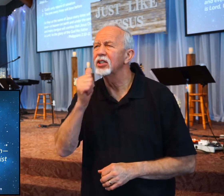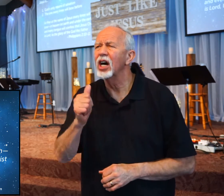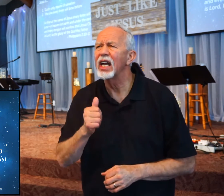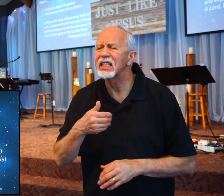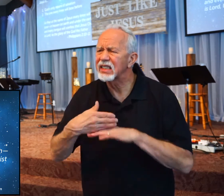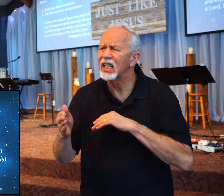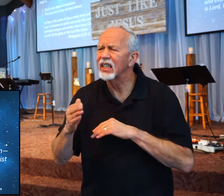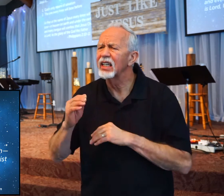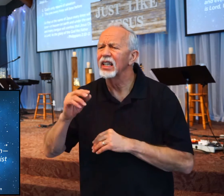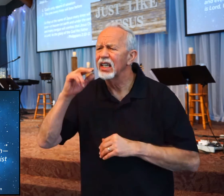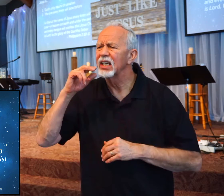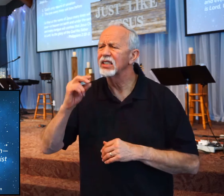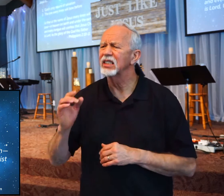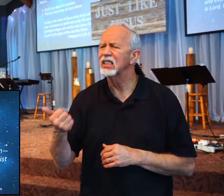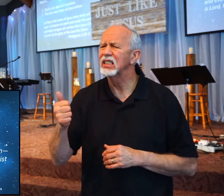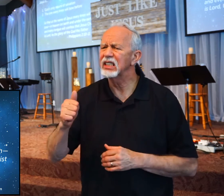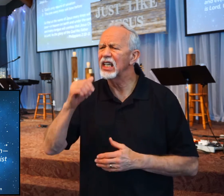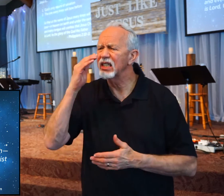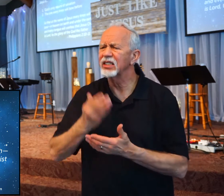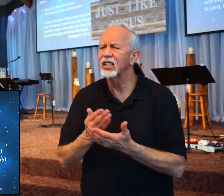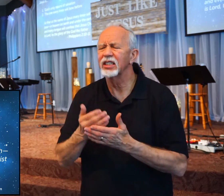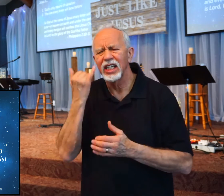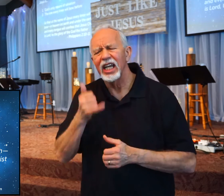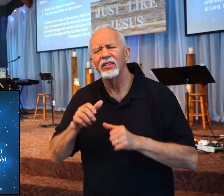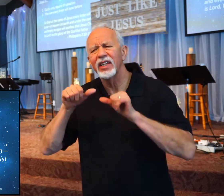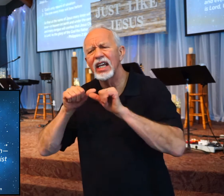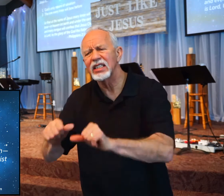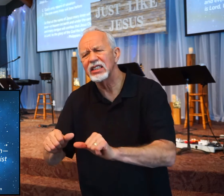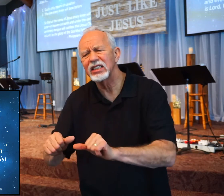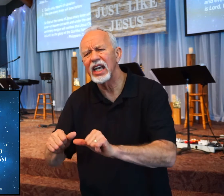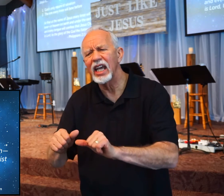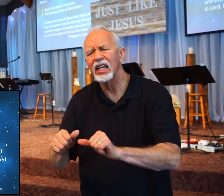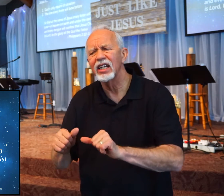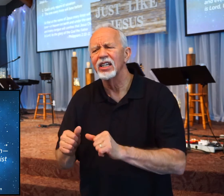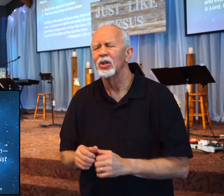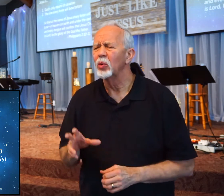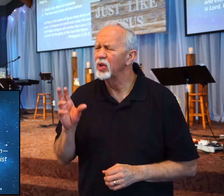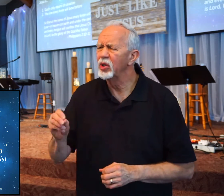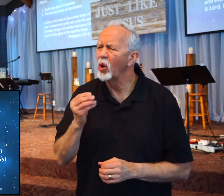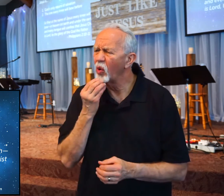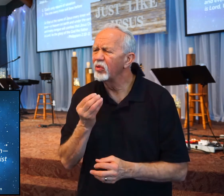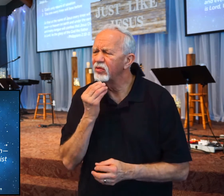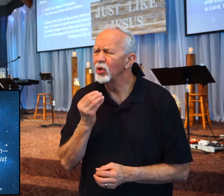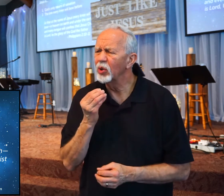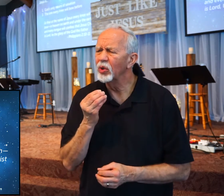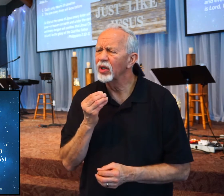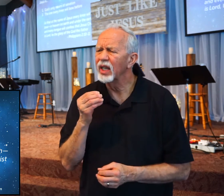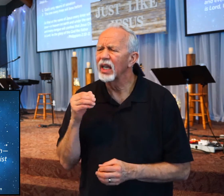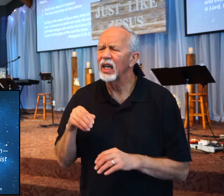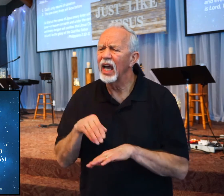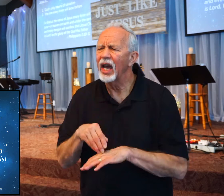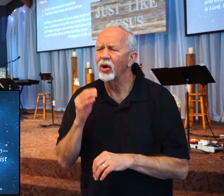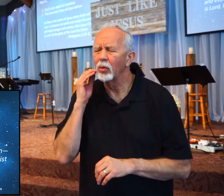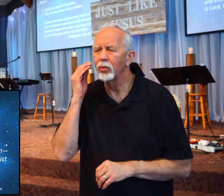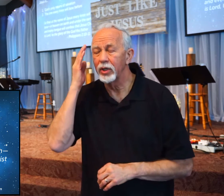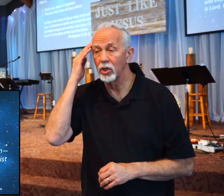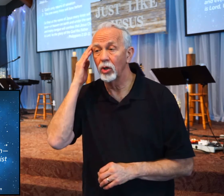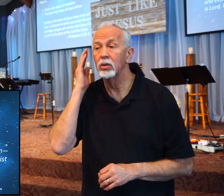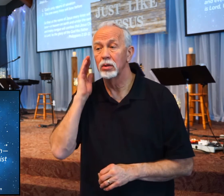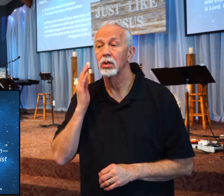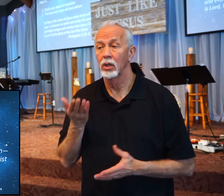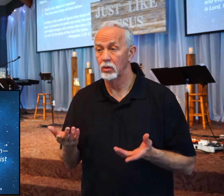sons? What if they just stayed where the shelves are empty and the grocery store shelves are empty? I think we know what would have